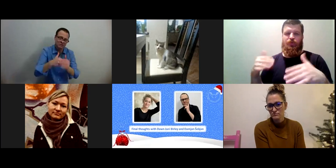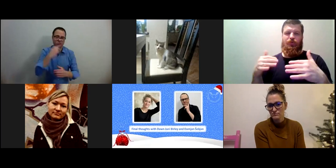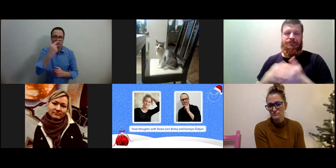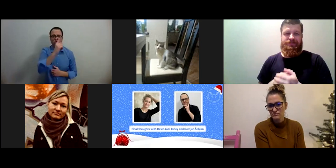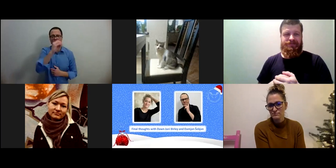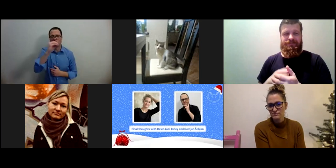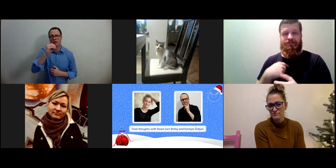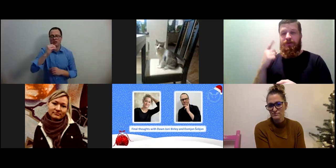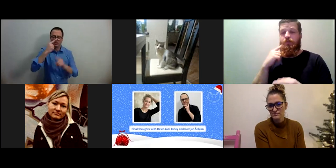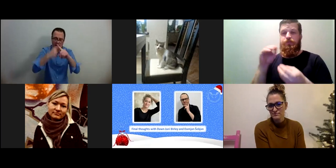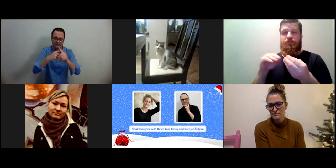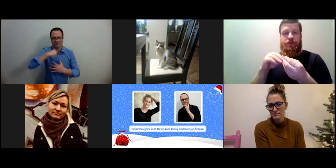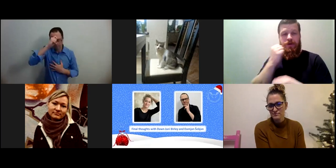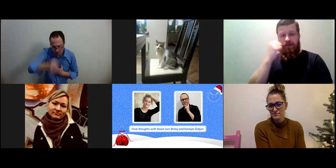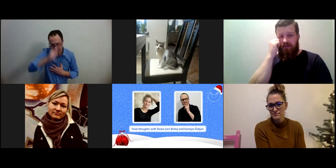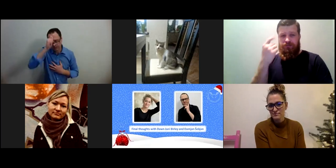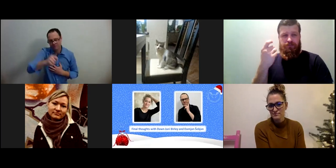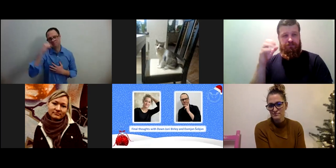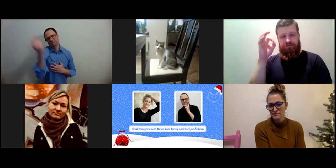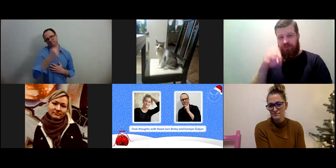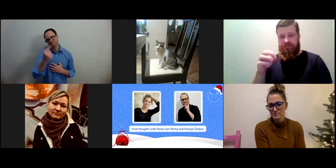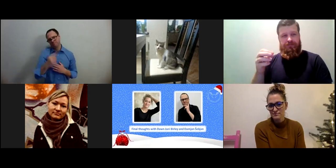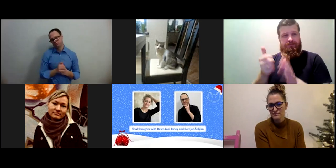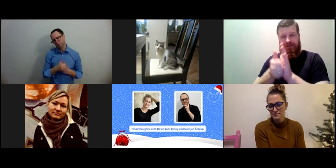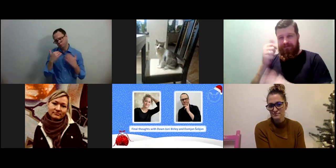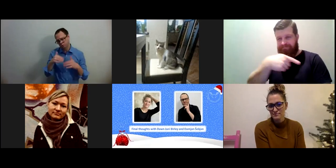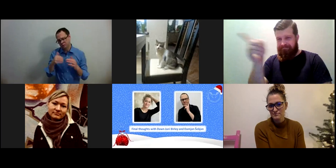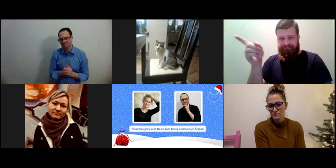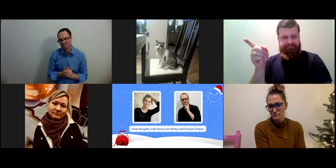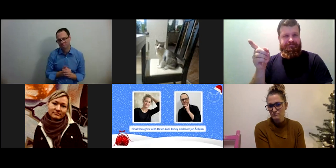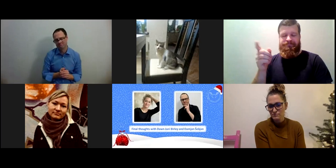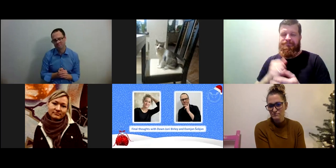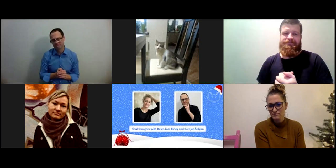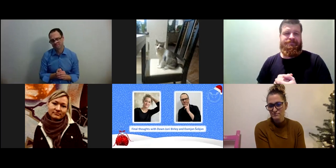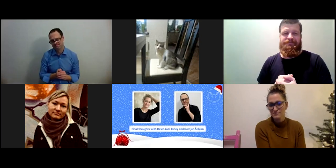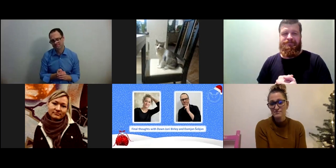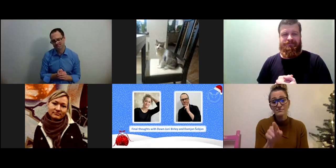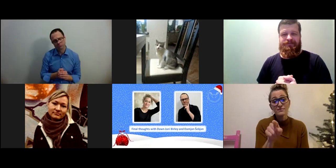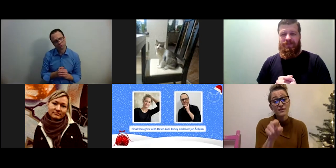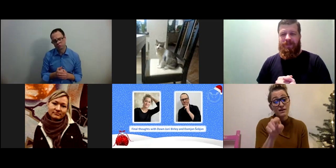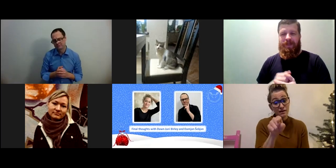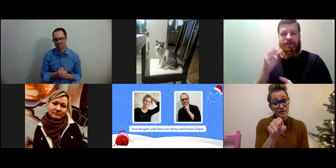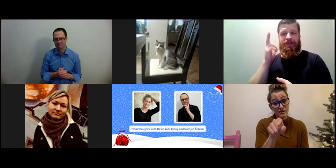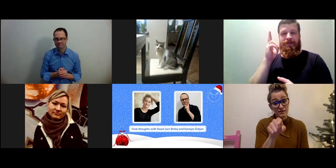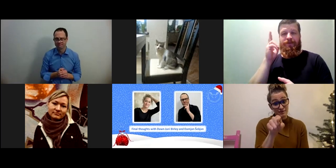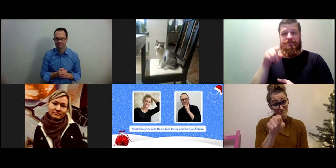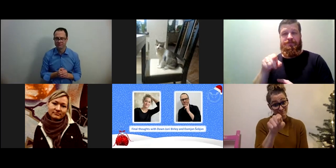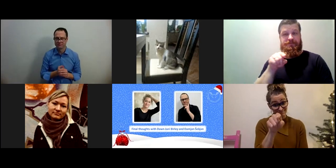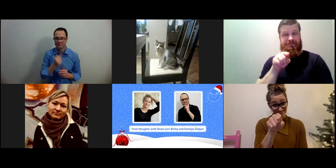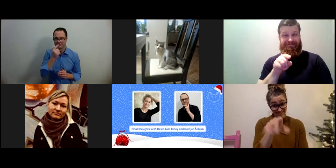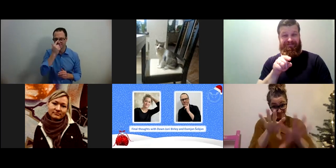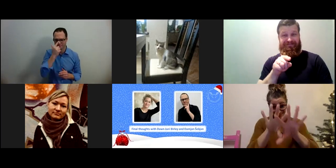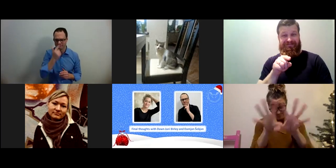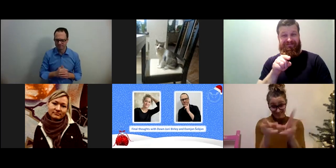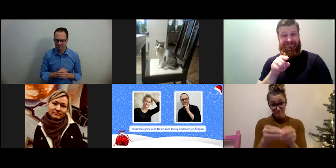we're very grateful for having been able to provide you this training experience.